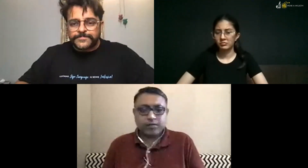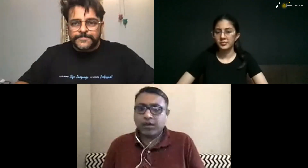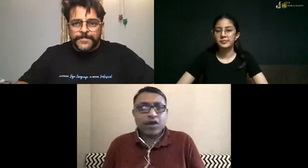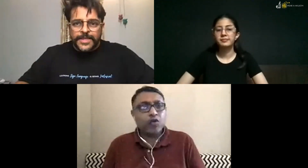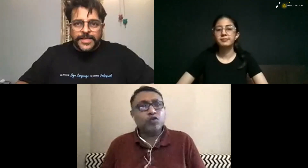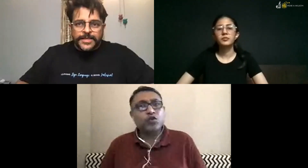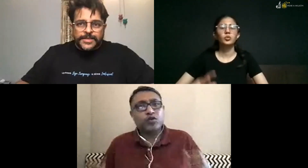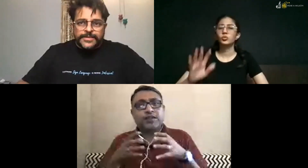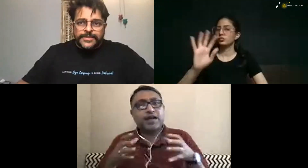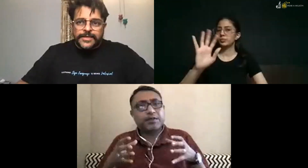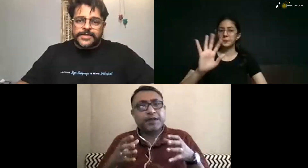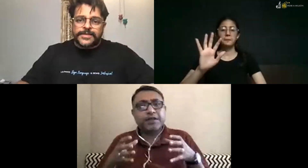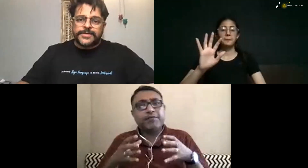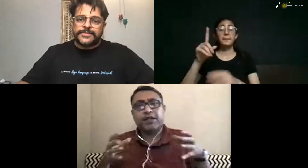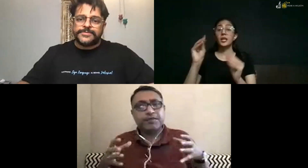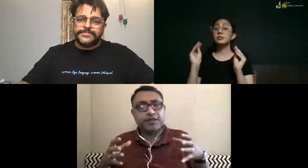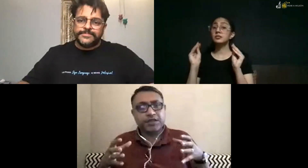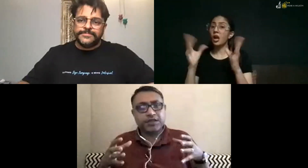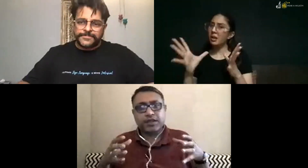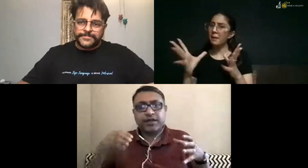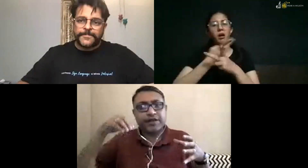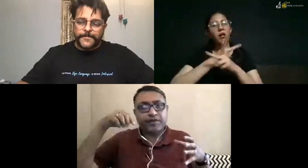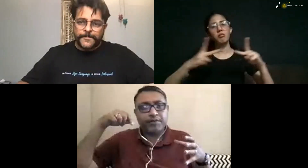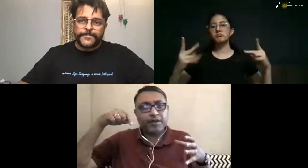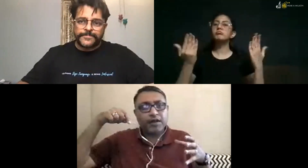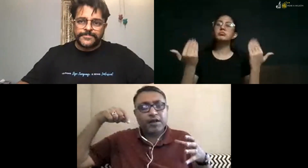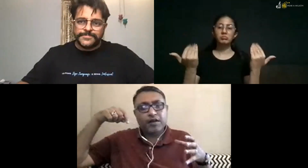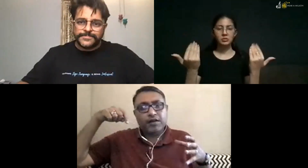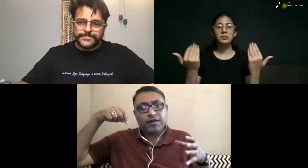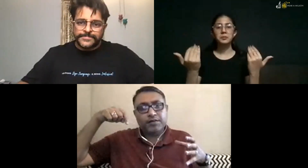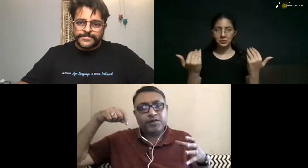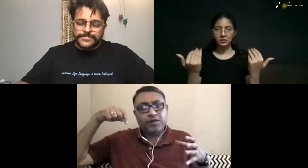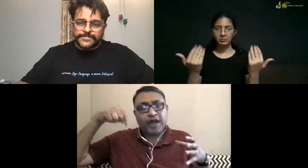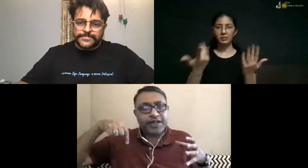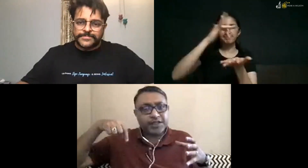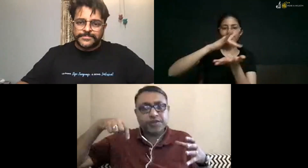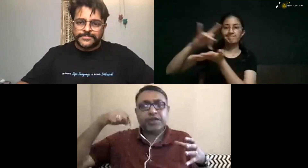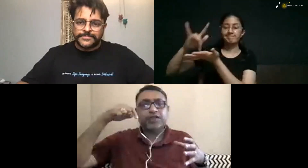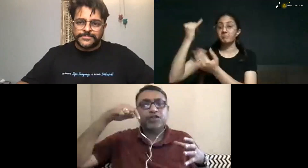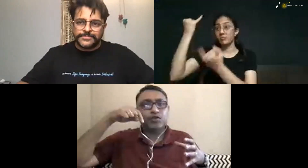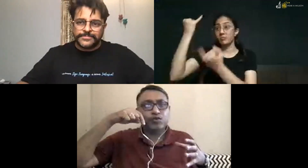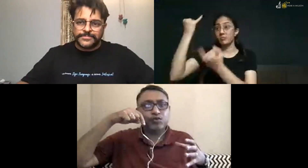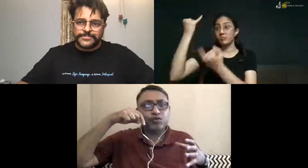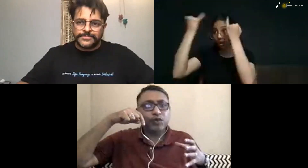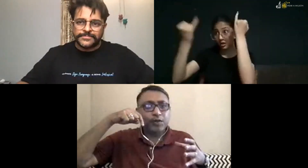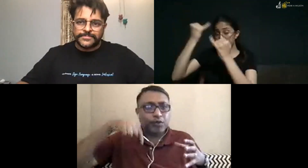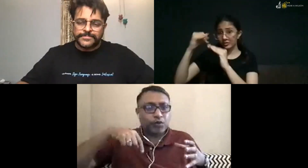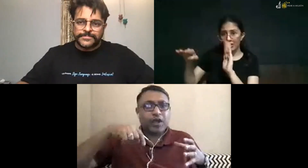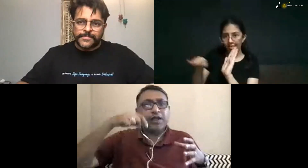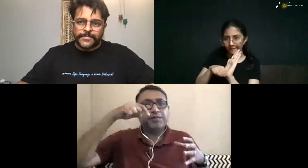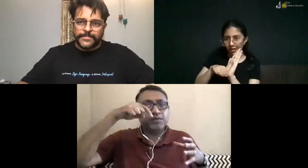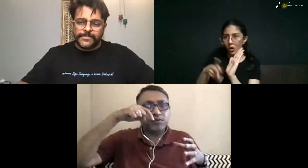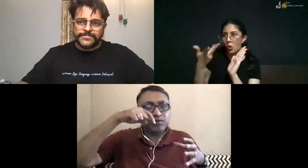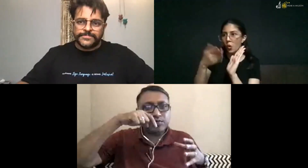that? No, so startup can be in multiple stages, right? Right from ideation stage to